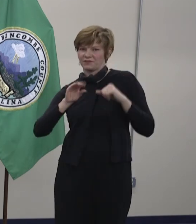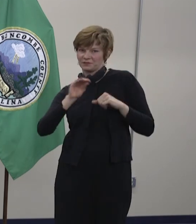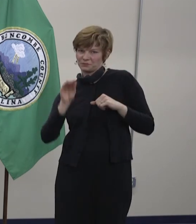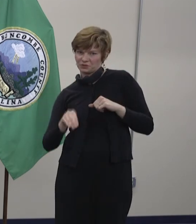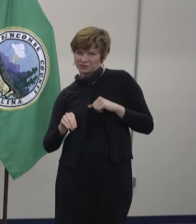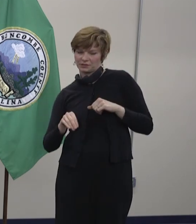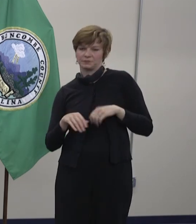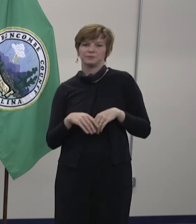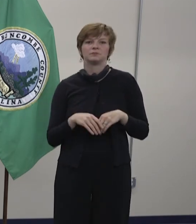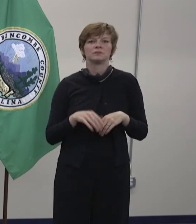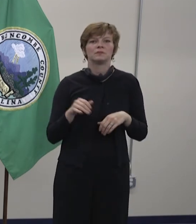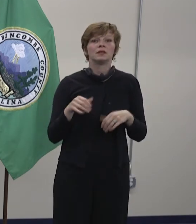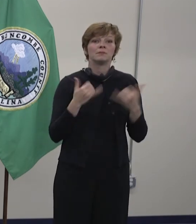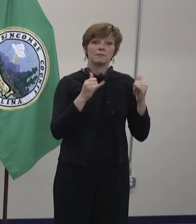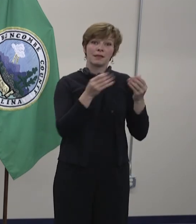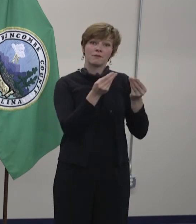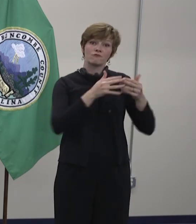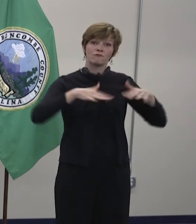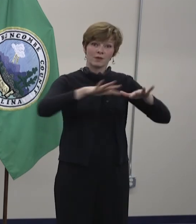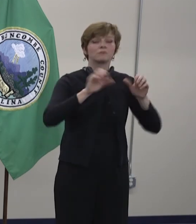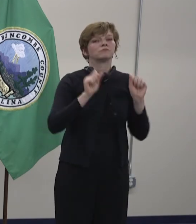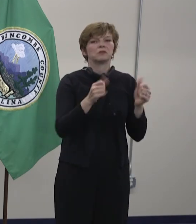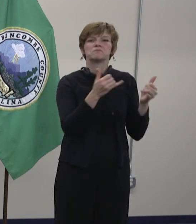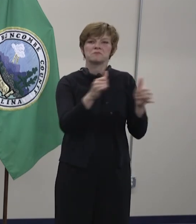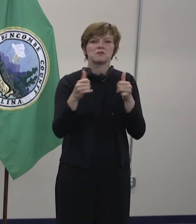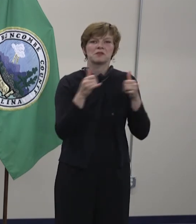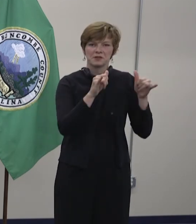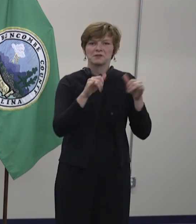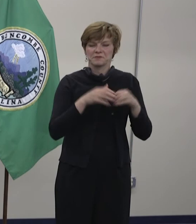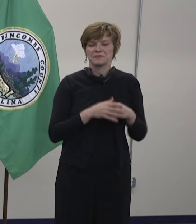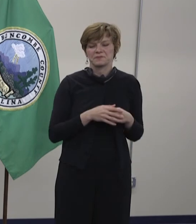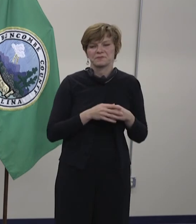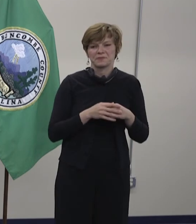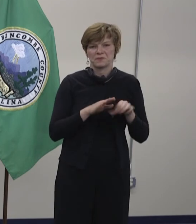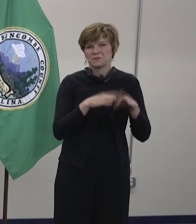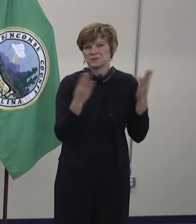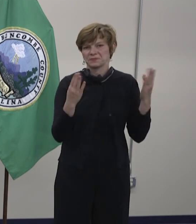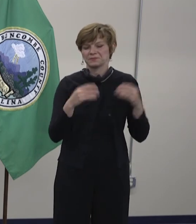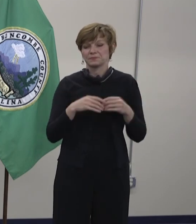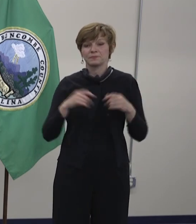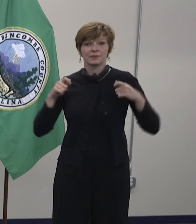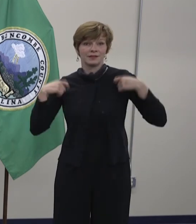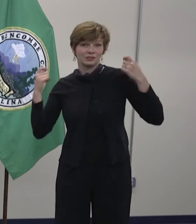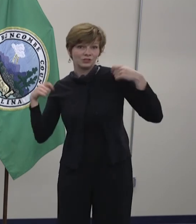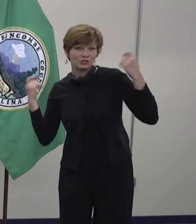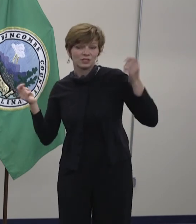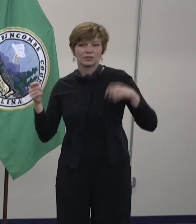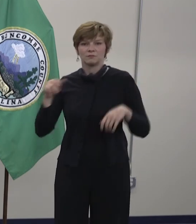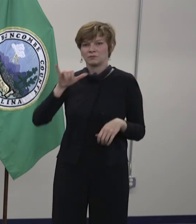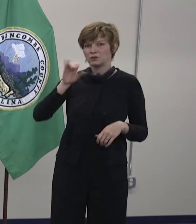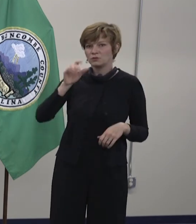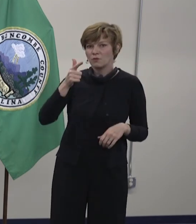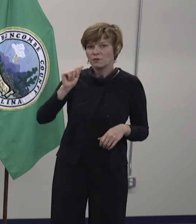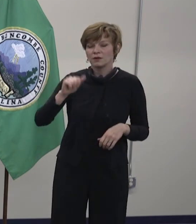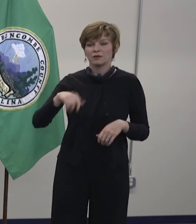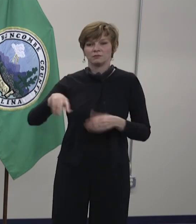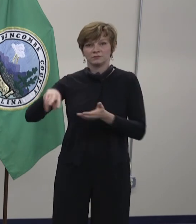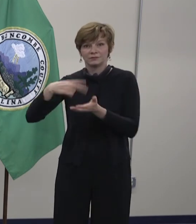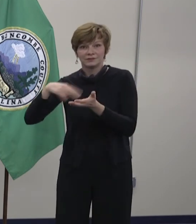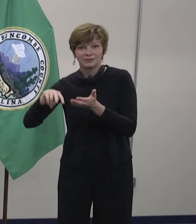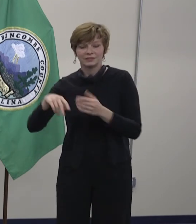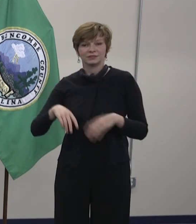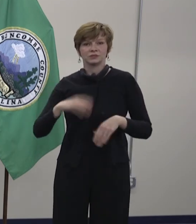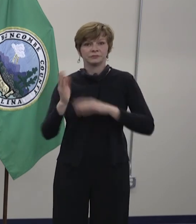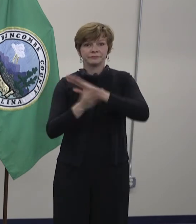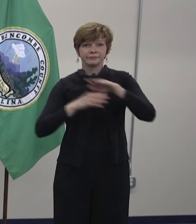Gyms and other fitness facilities, such as yoga, dance, and martial arts studios, are now allowed to open